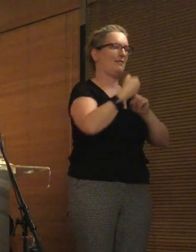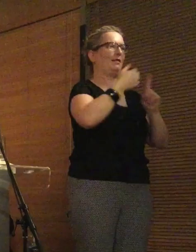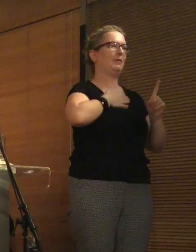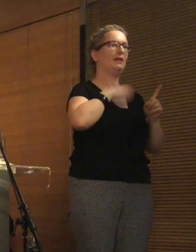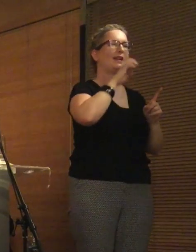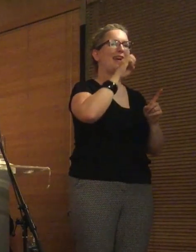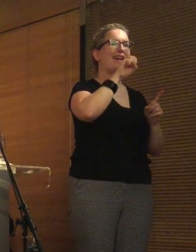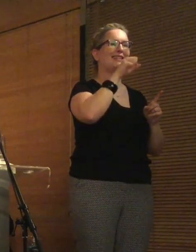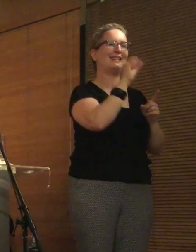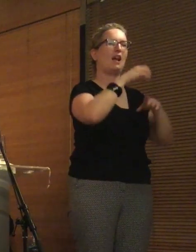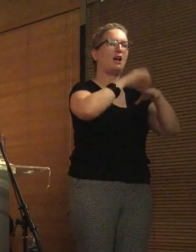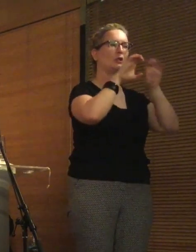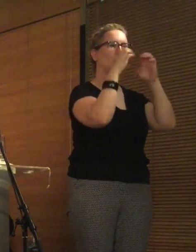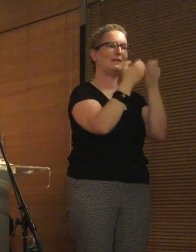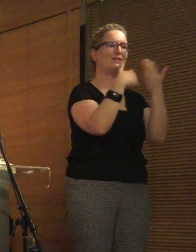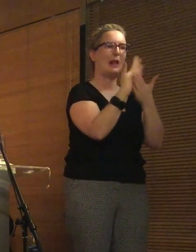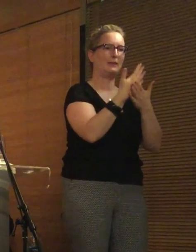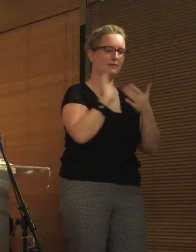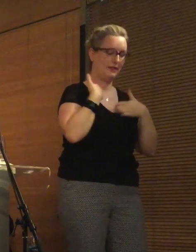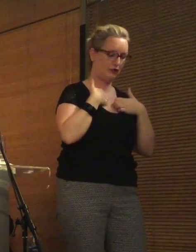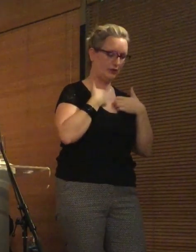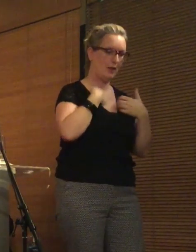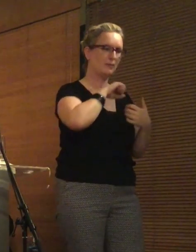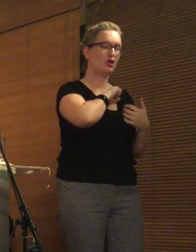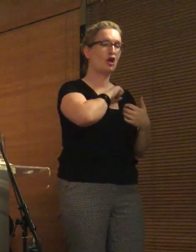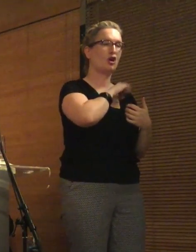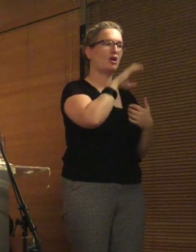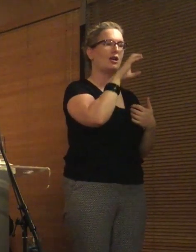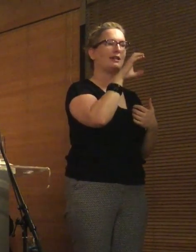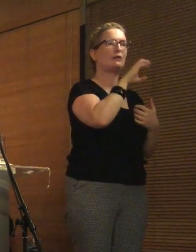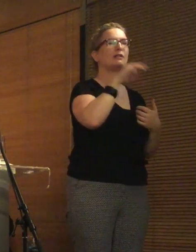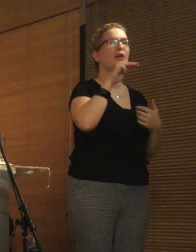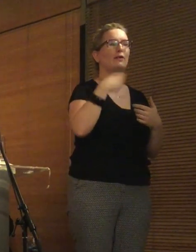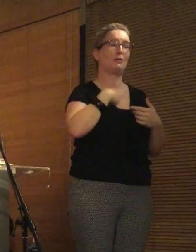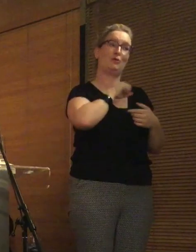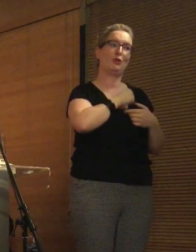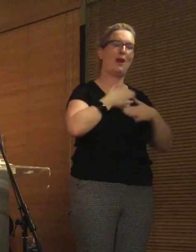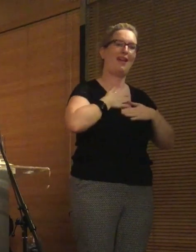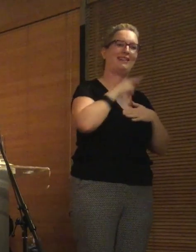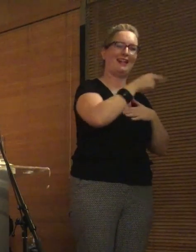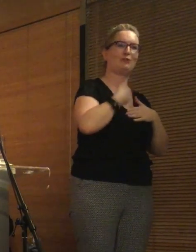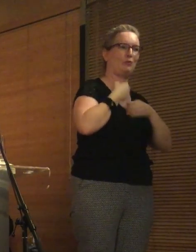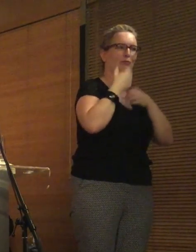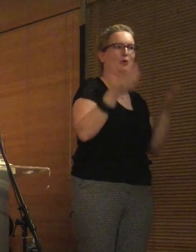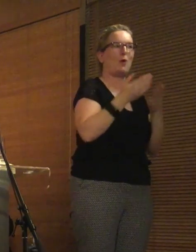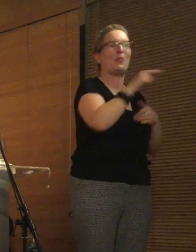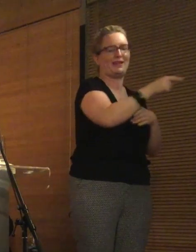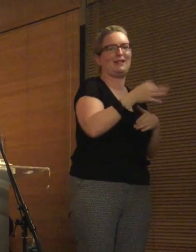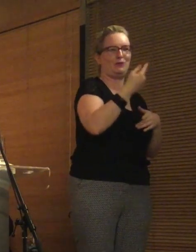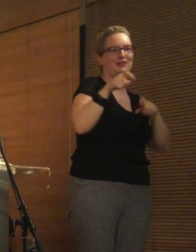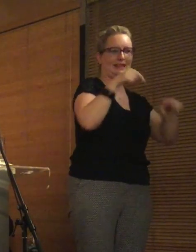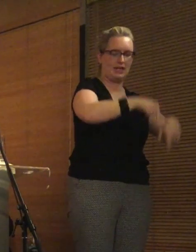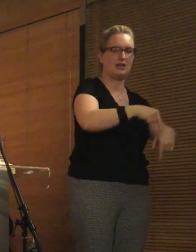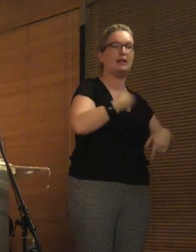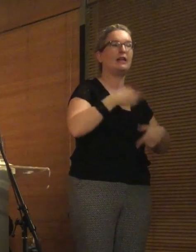on community development. And I'm sure Constance Markovic would be very much a promoter of community development. If